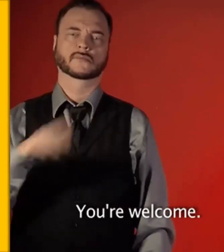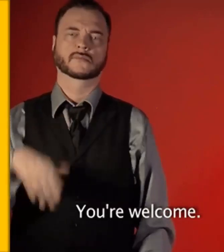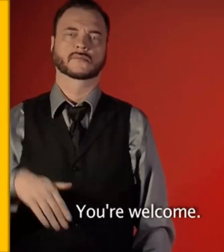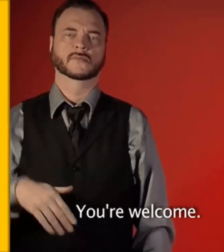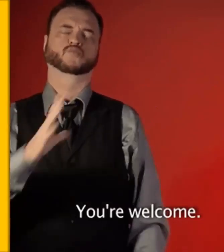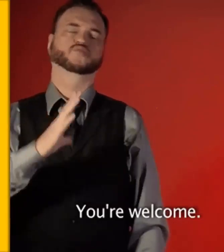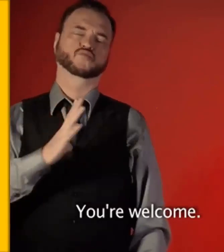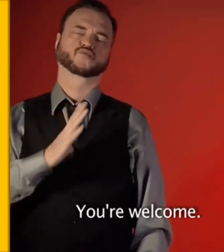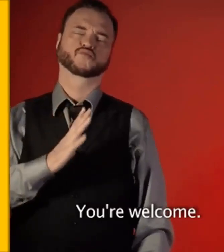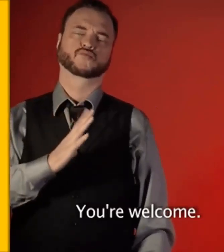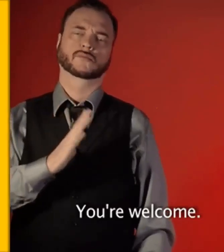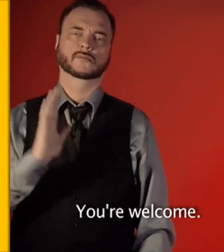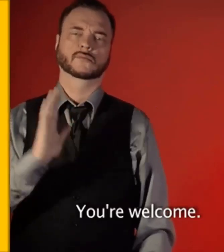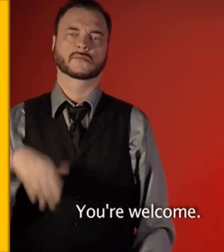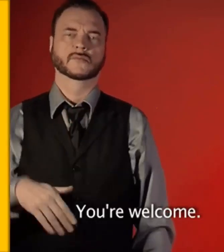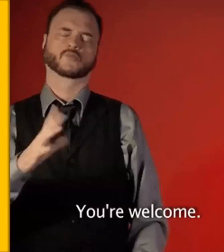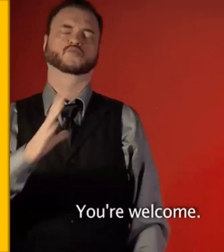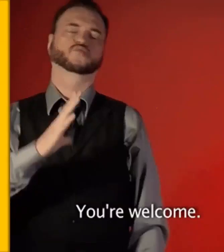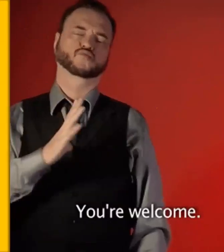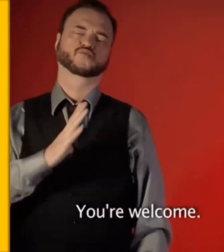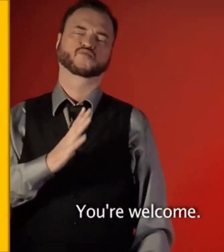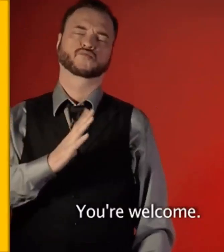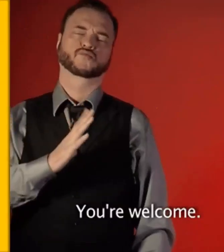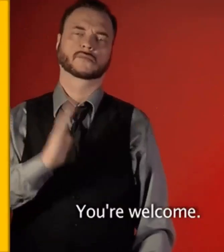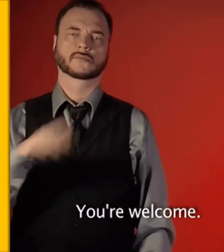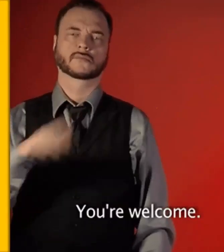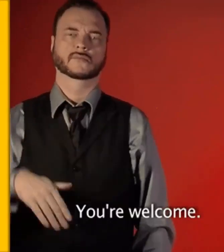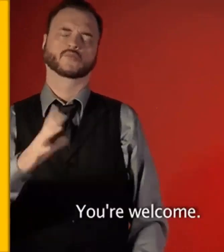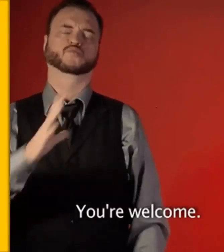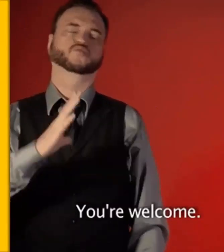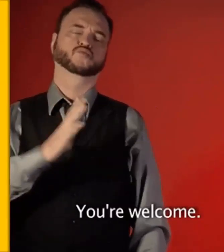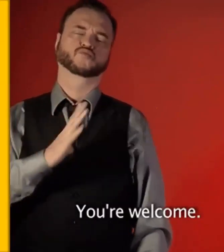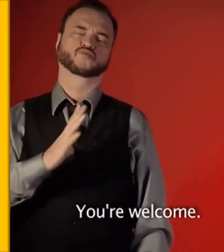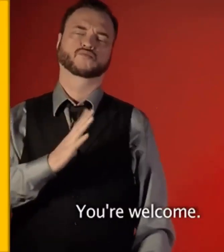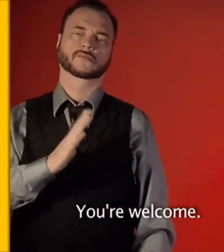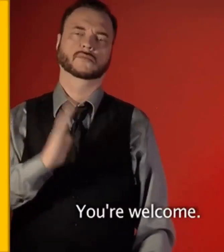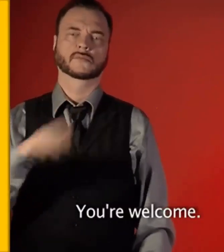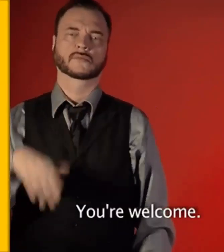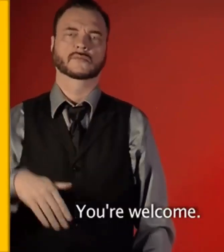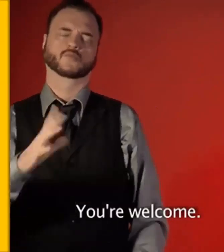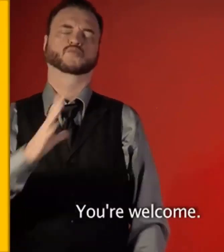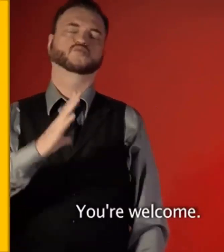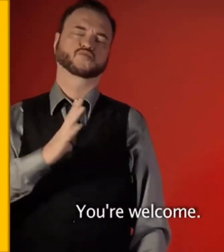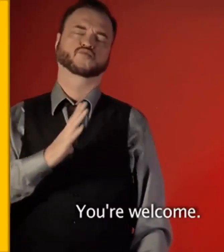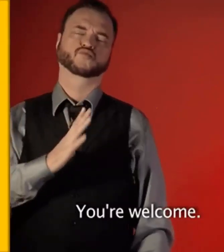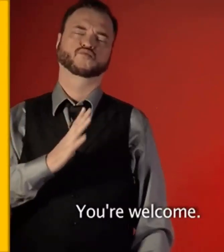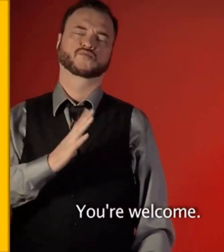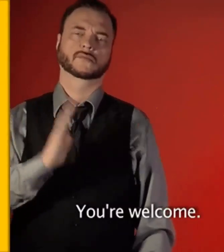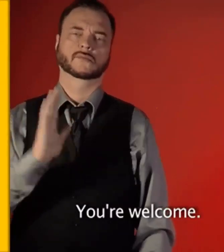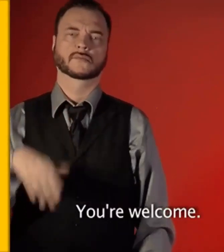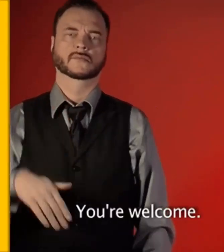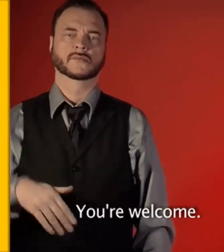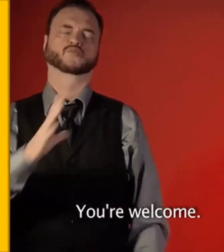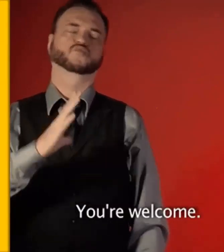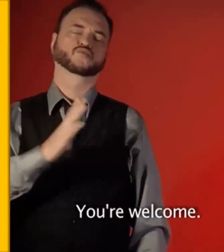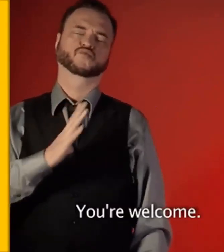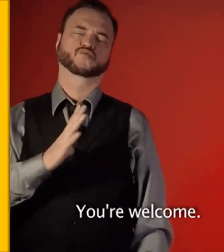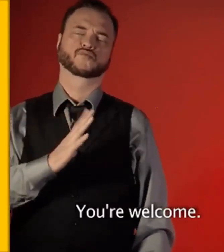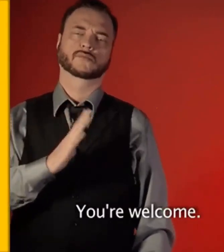You're welcome. Las traducciones no nos van a servir en inglés de mucho. Tengan mucho eso en mente.